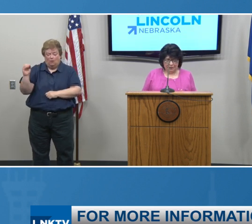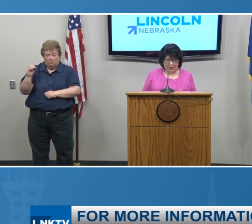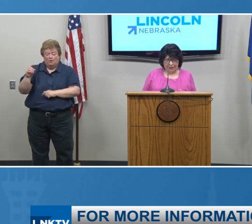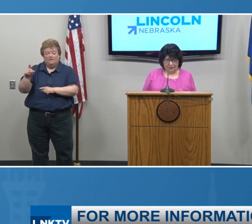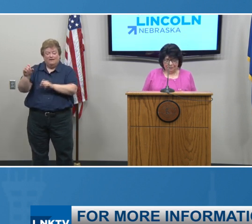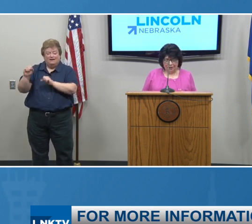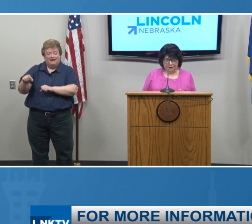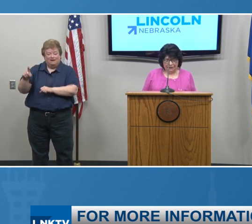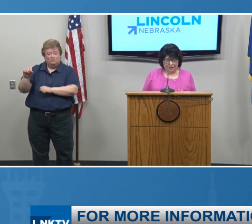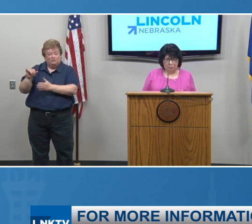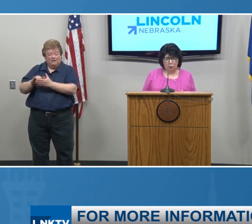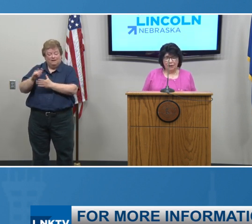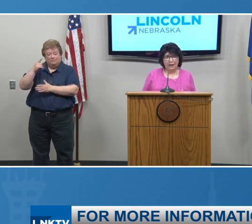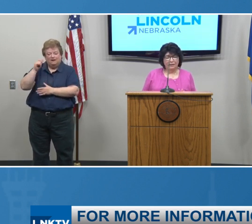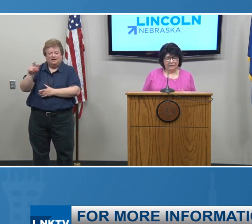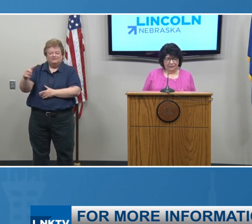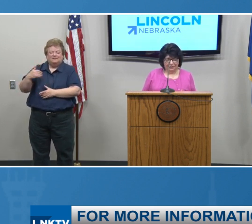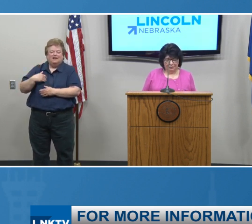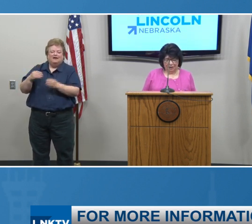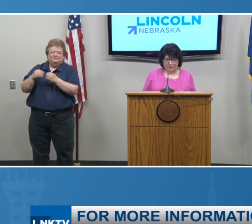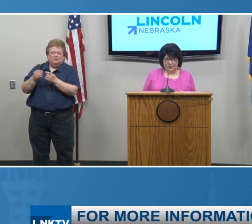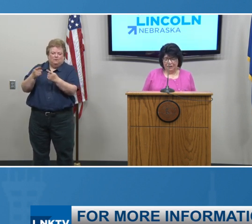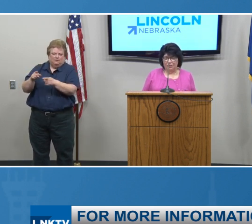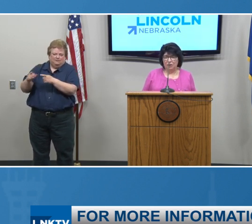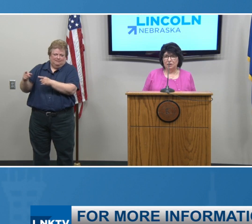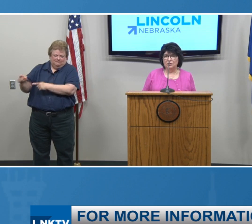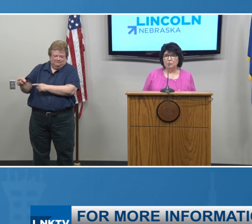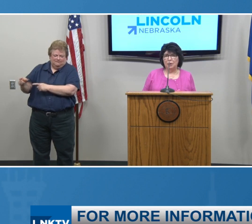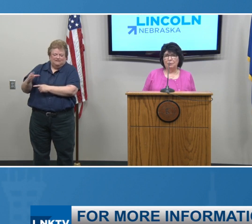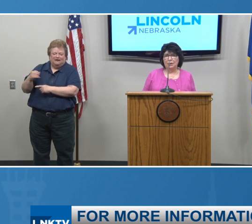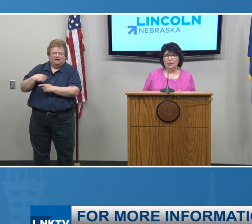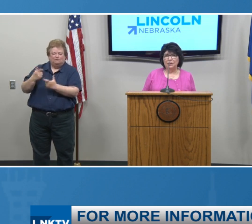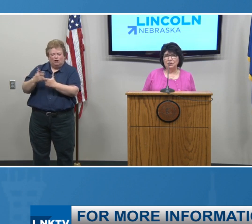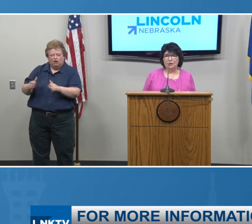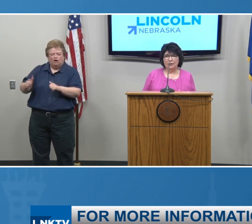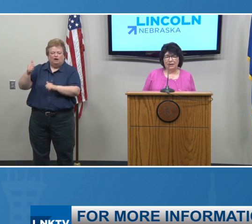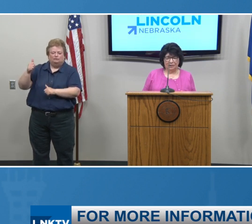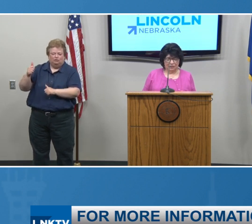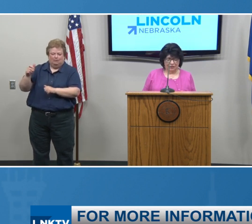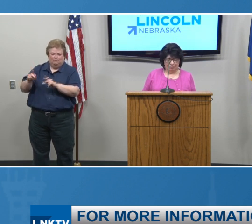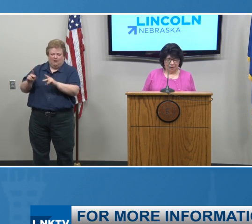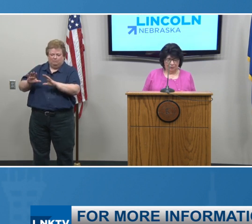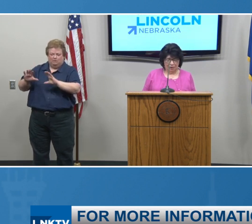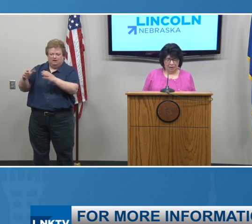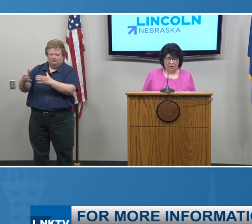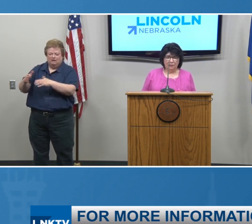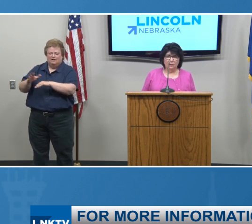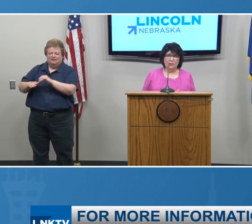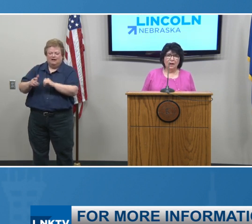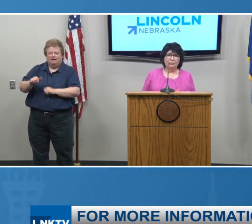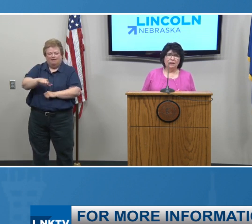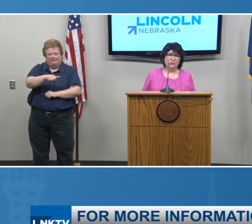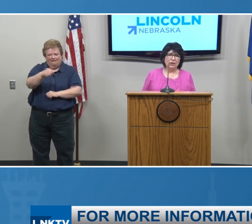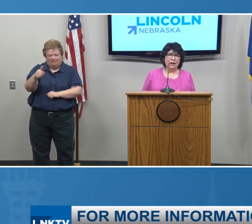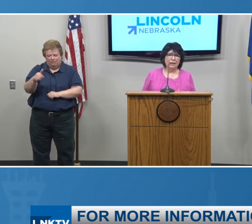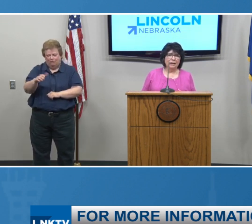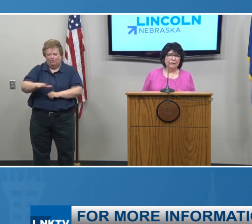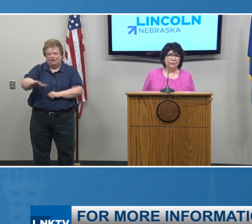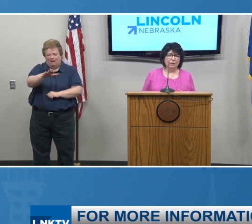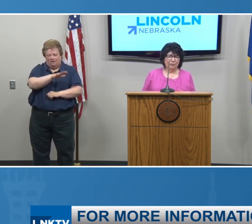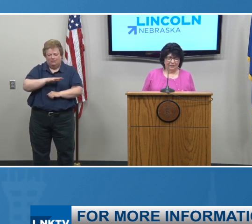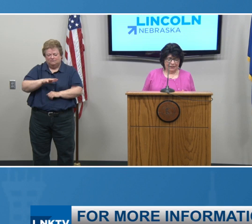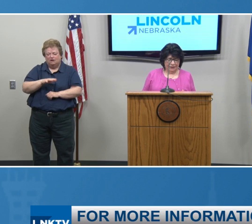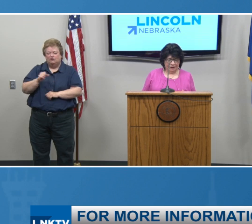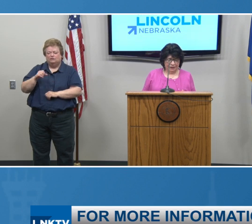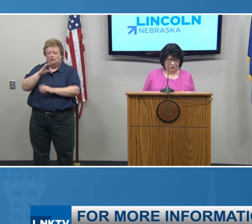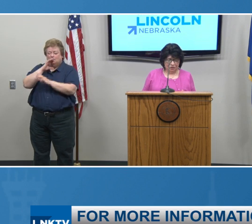do that, but that is because they have more cases and because they have a larger population in each zip code. So confidentiality